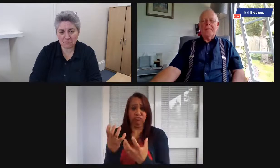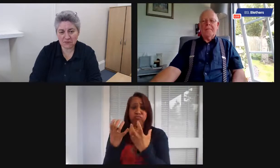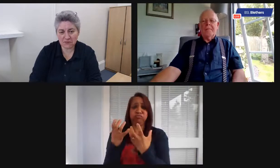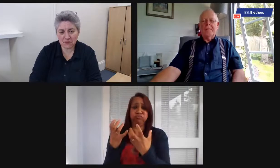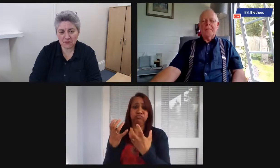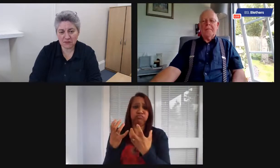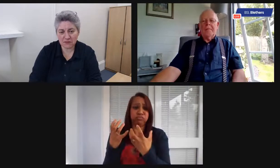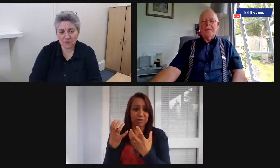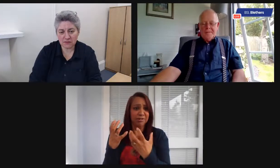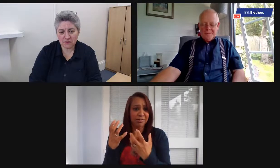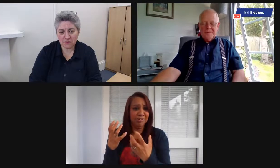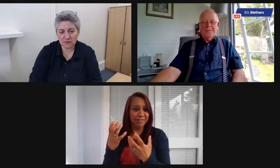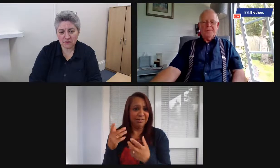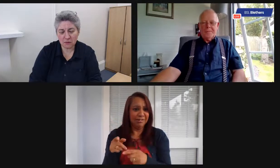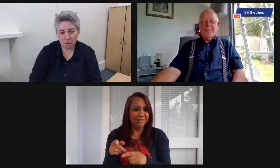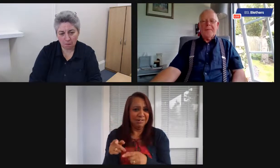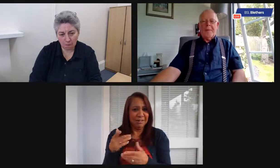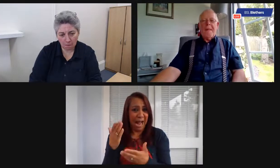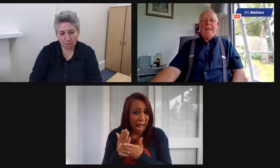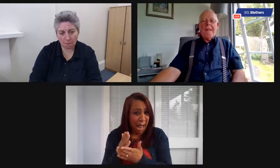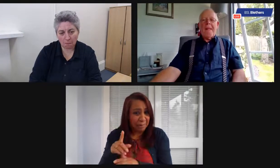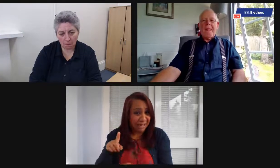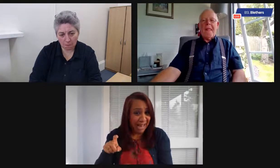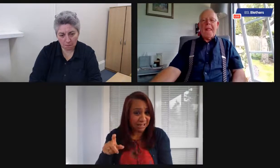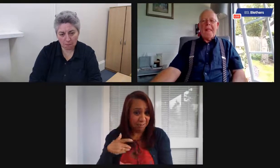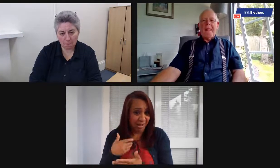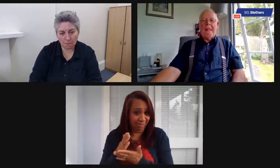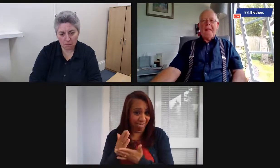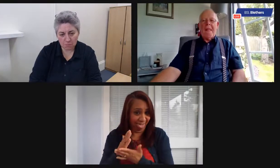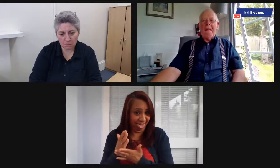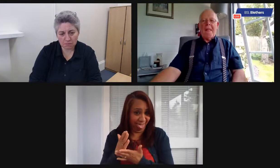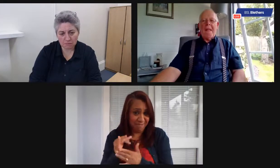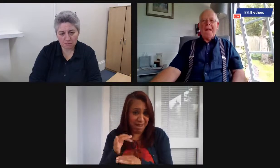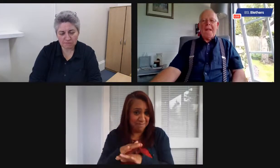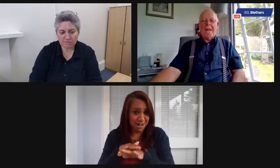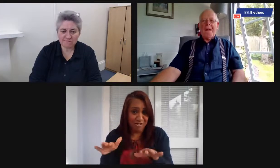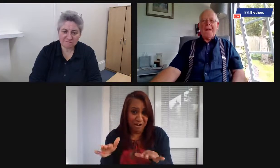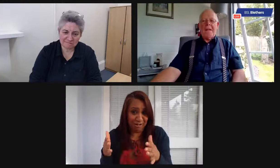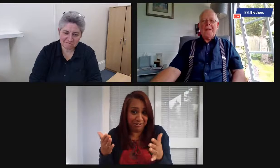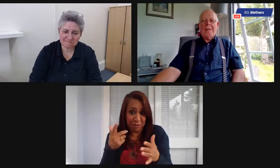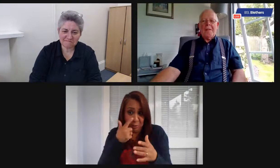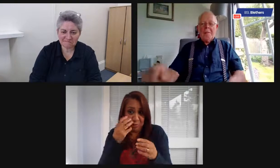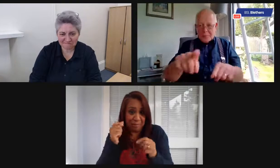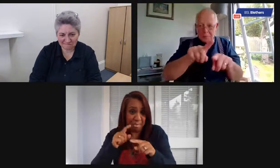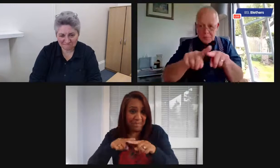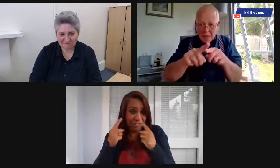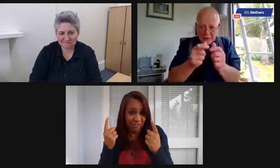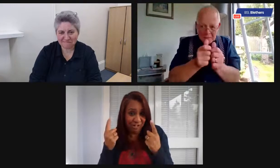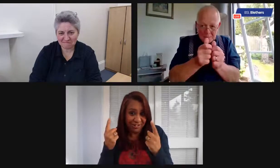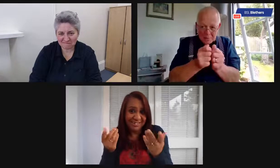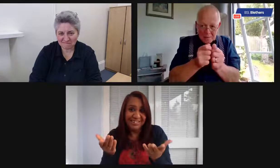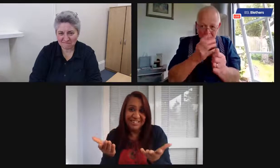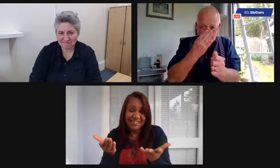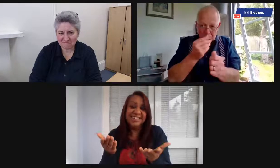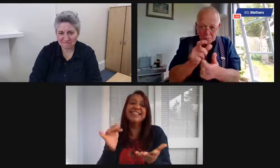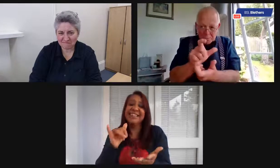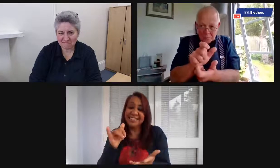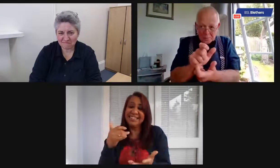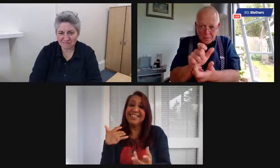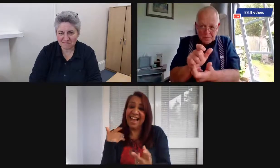beautiful bright colours. I mean, it just stood out there. And I did wonder if it was an actual caterpillar myself. I thought it could be something